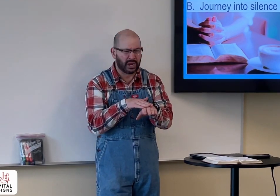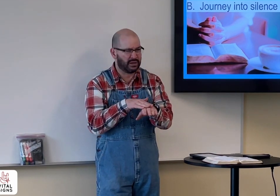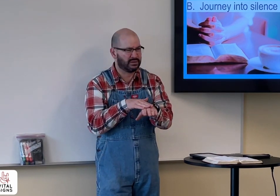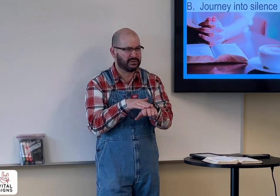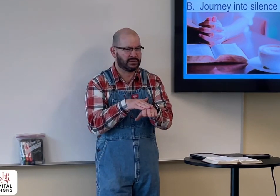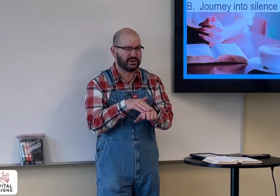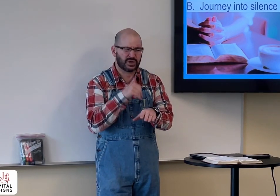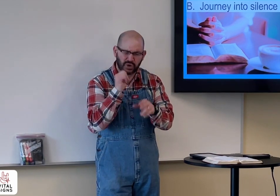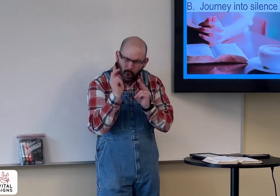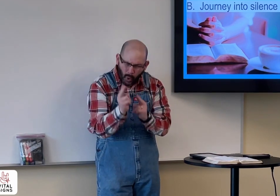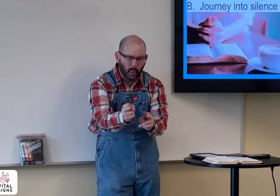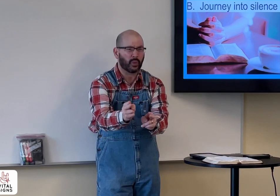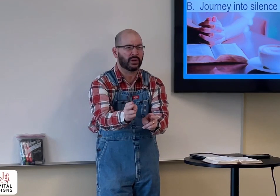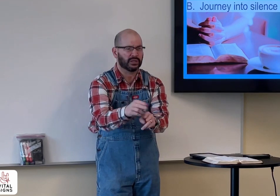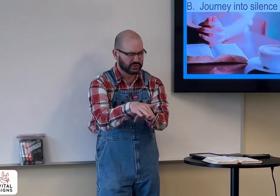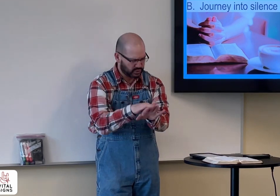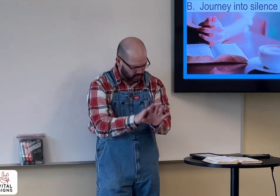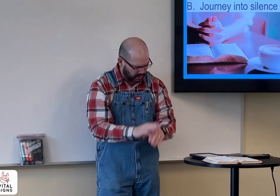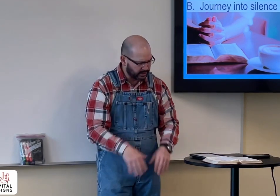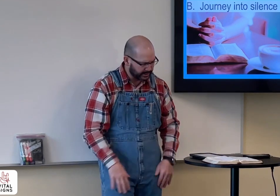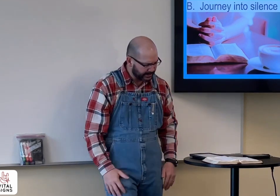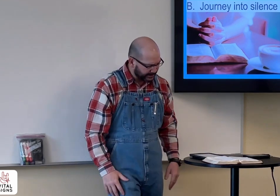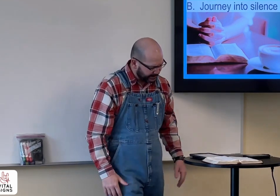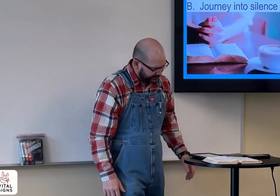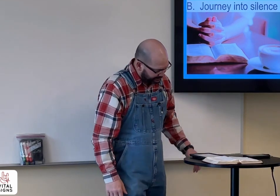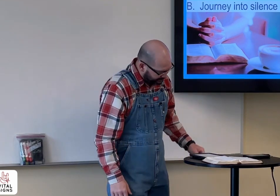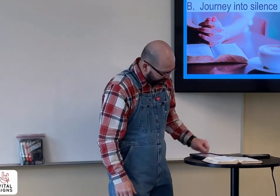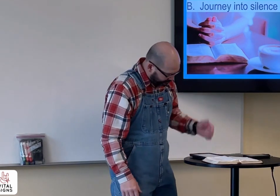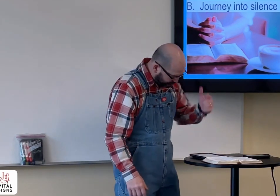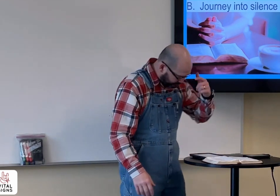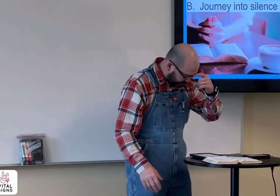Take a slow down. Don't be in such a hurry to get through it.